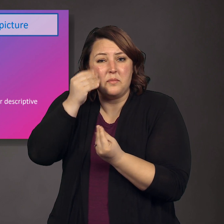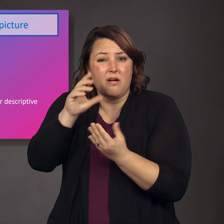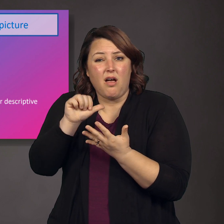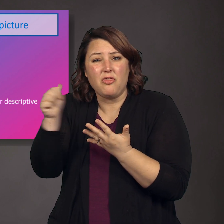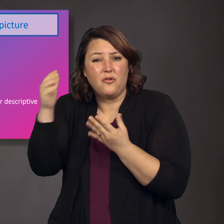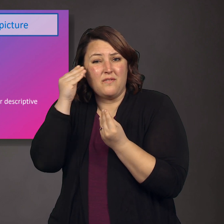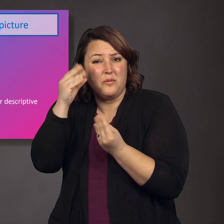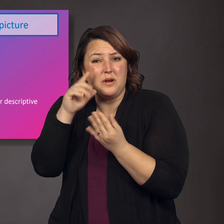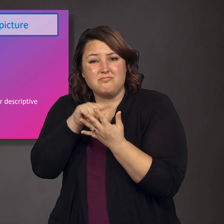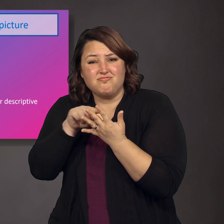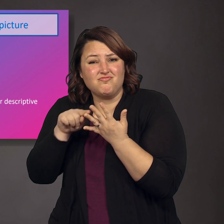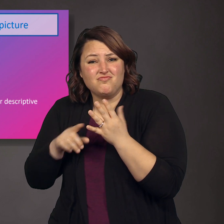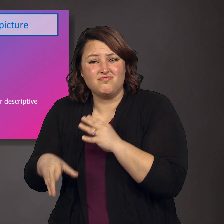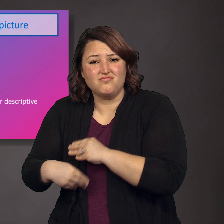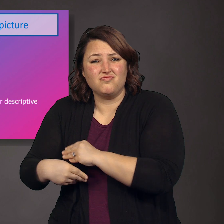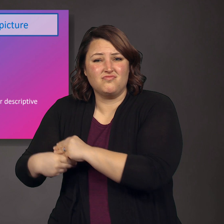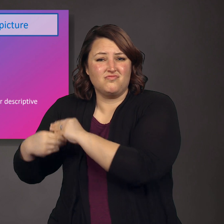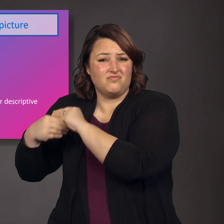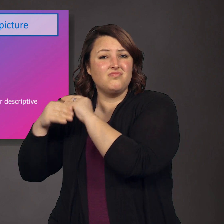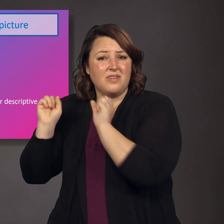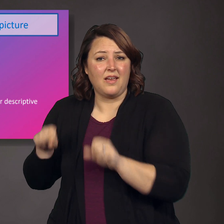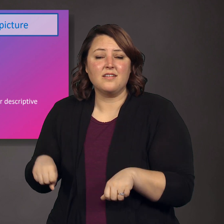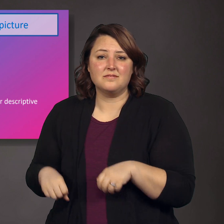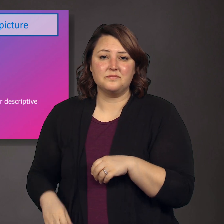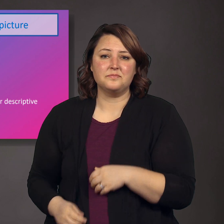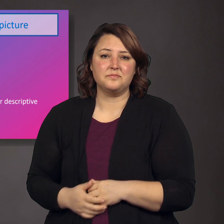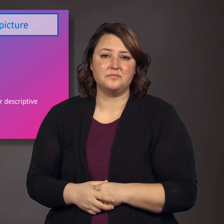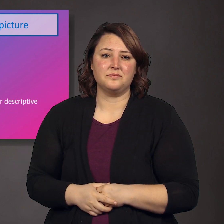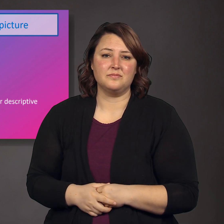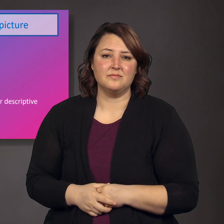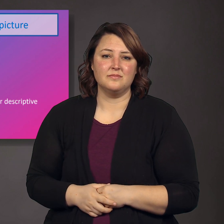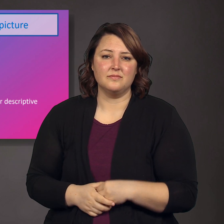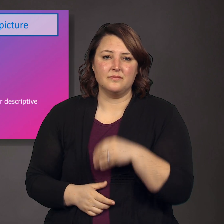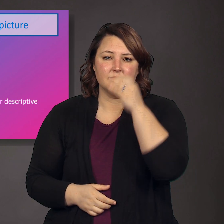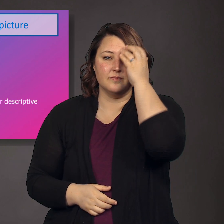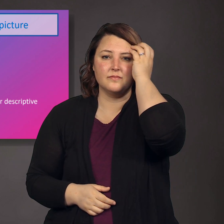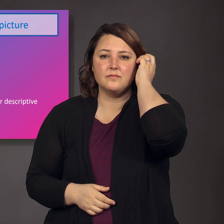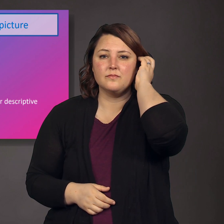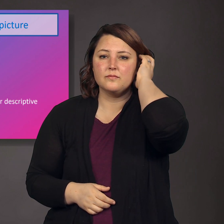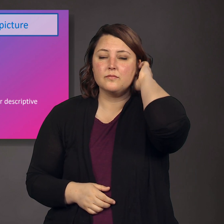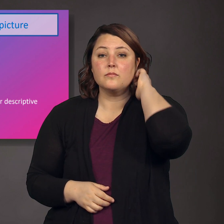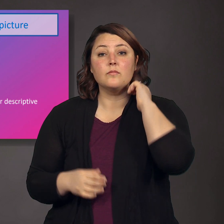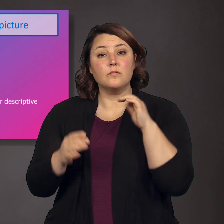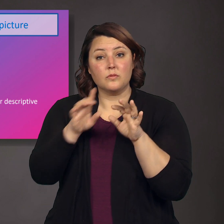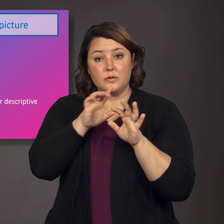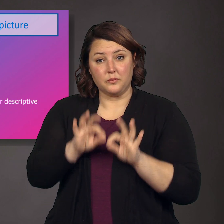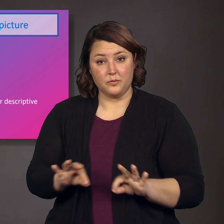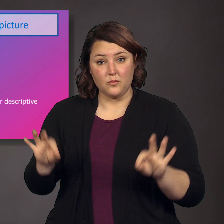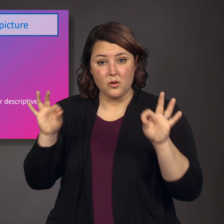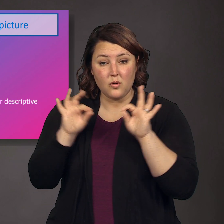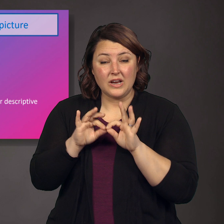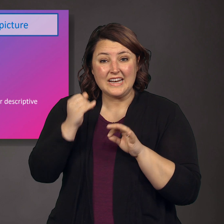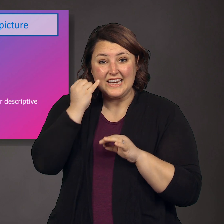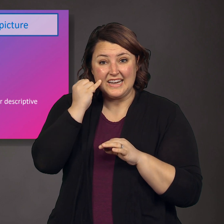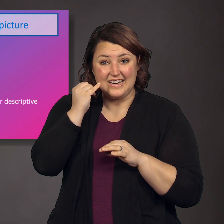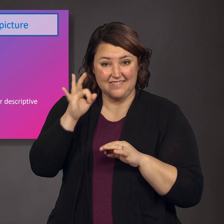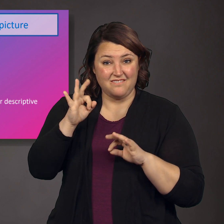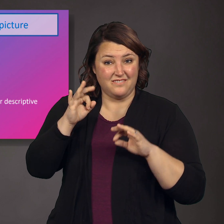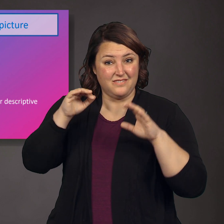information you think is relevant or descriptive. Now, this is particularly important. If you take a digital photo, the date taken is going